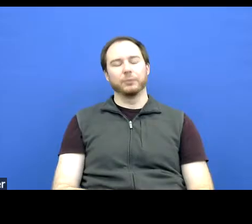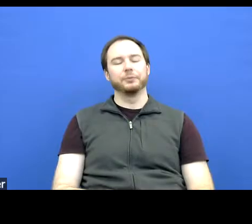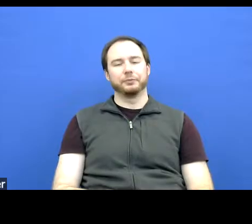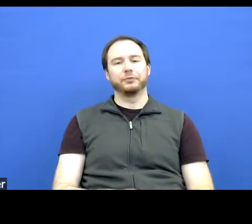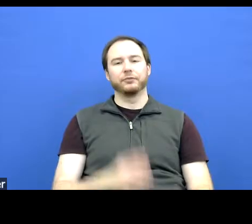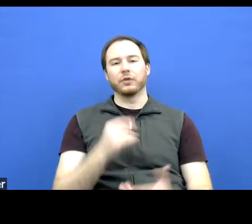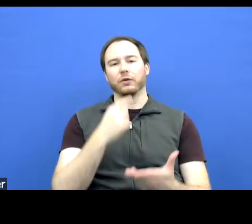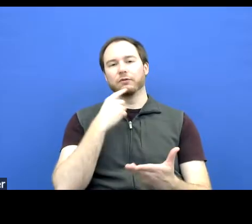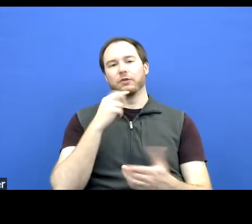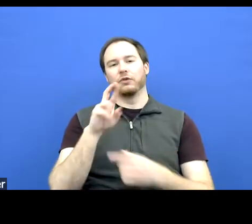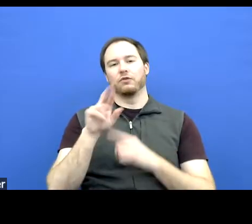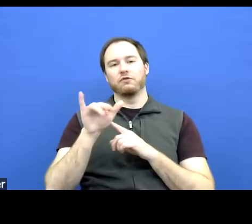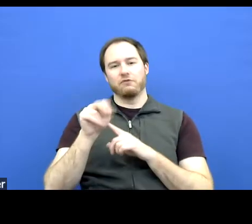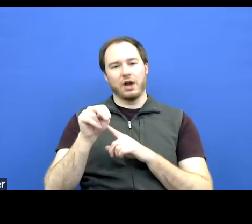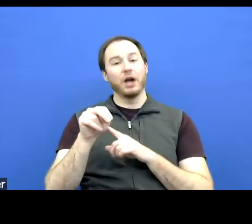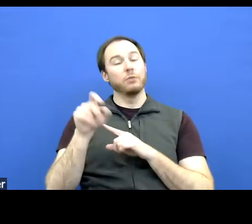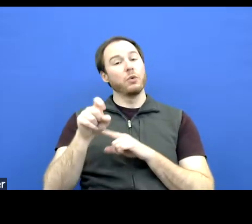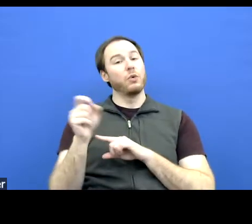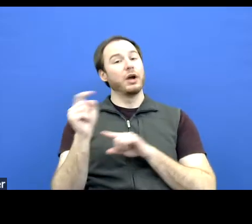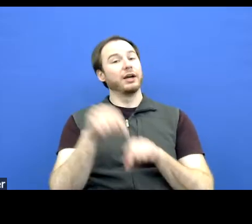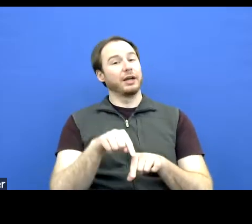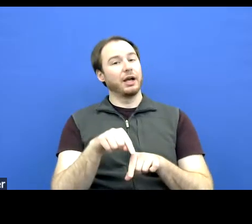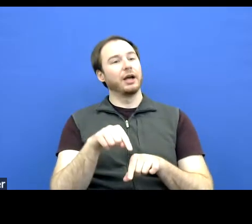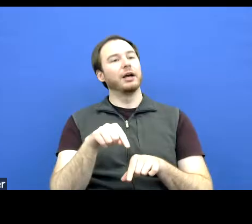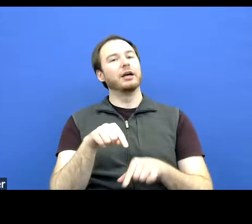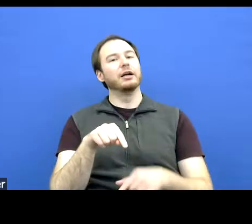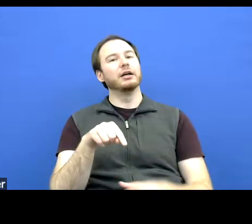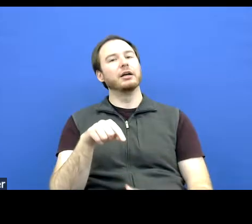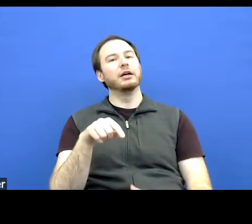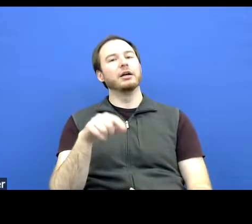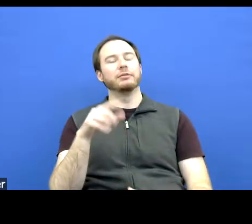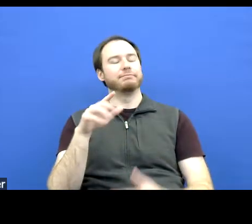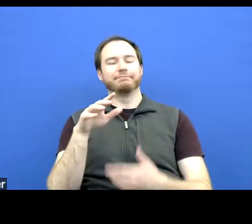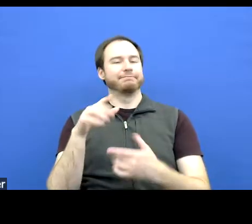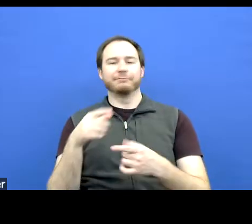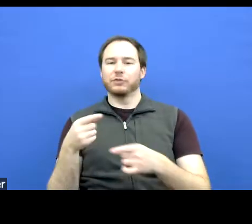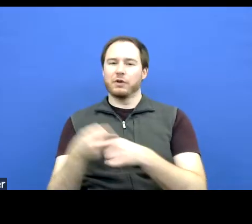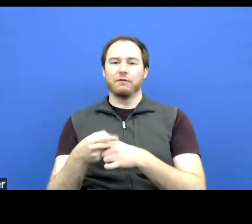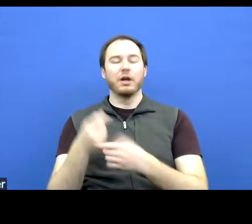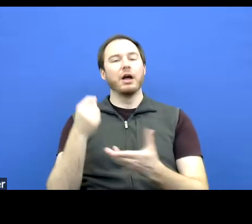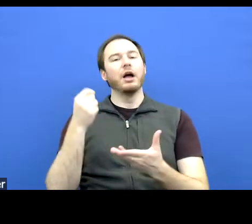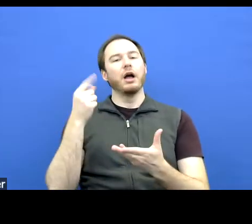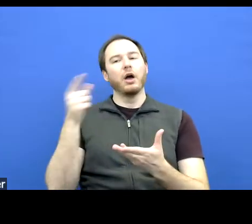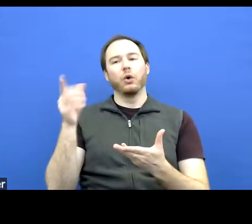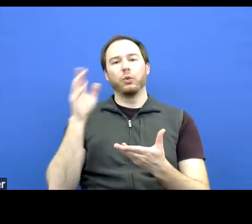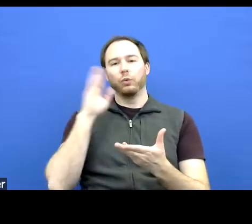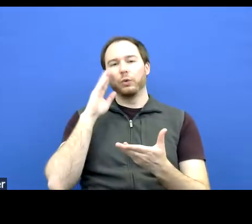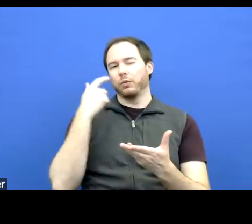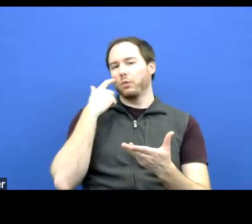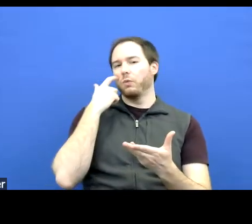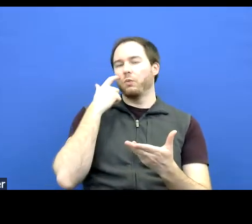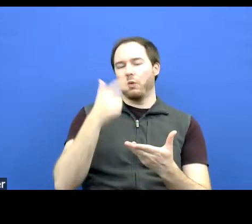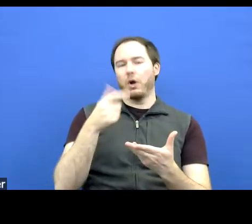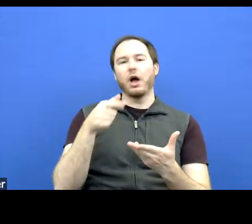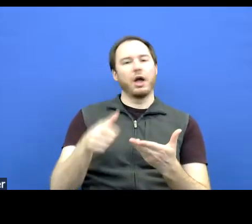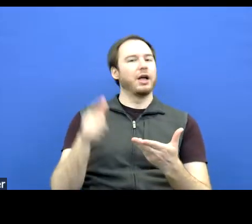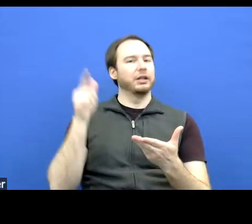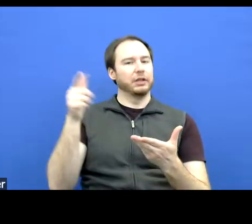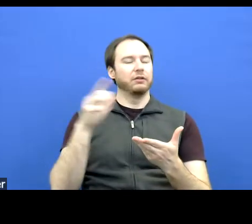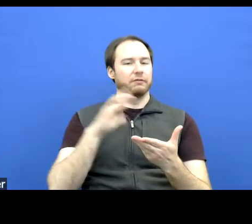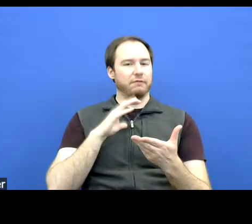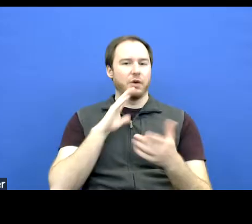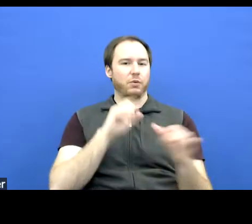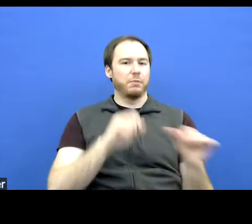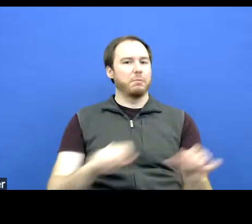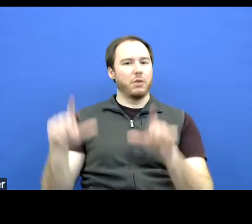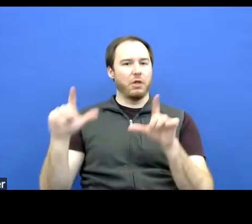Unfortunately, Ryan, who was originally going to attend, had a scheduling conflict, but since they will probably be watching the video, I figure we'll put it up first so that they